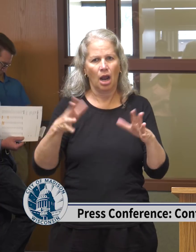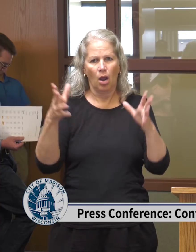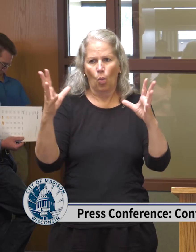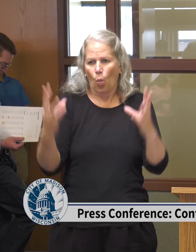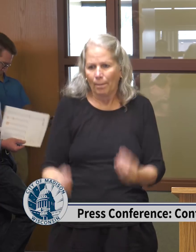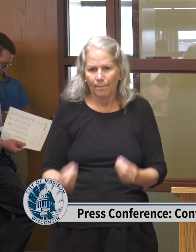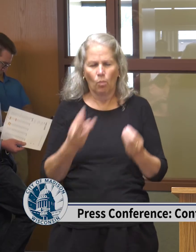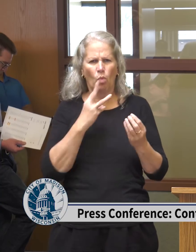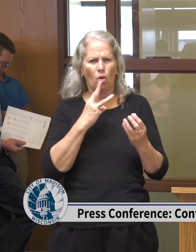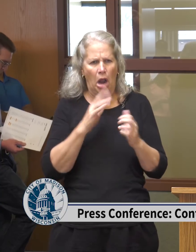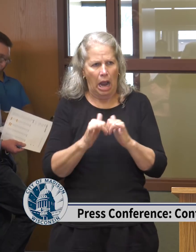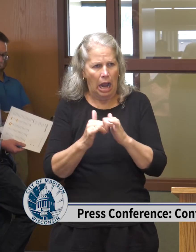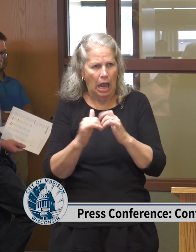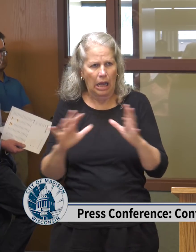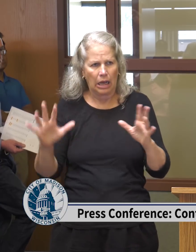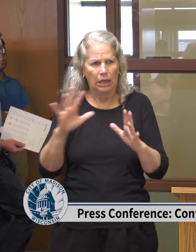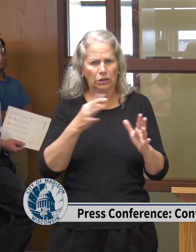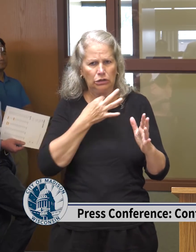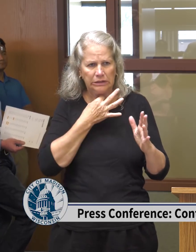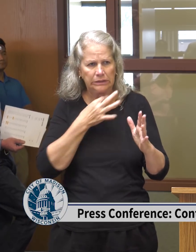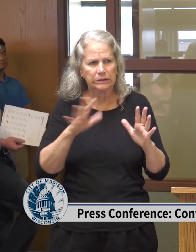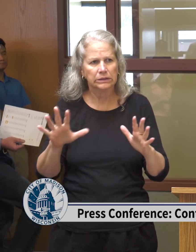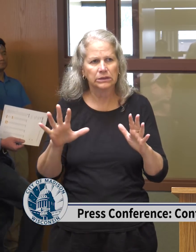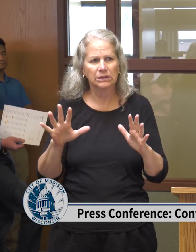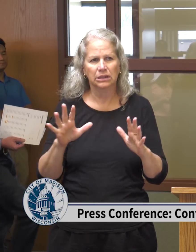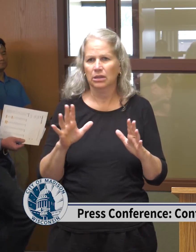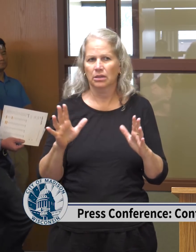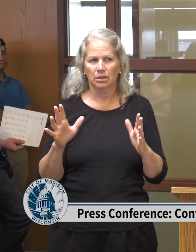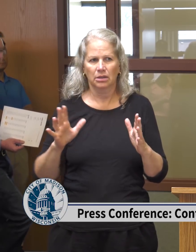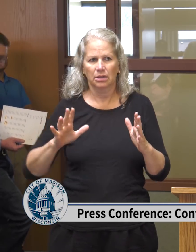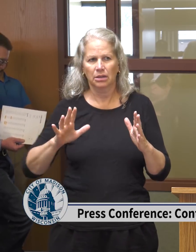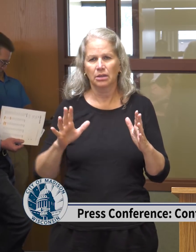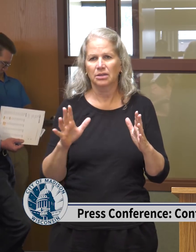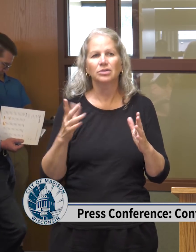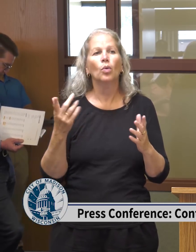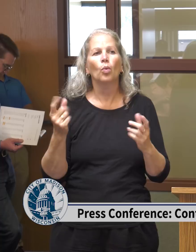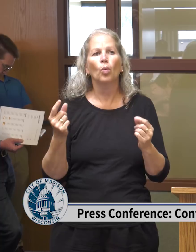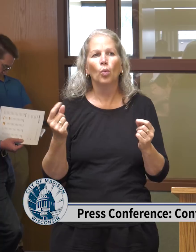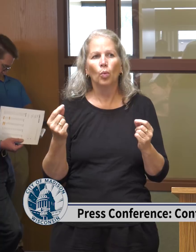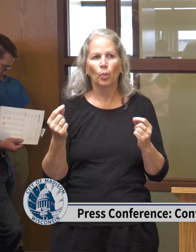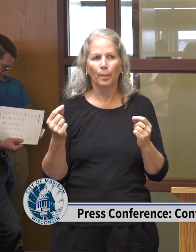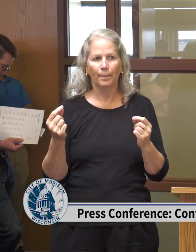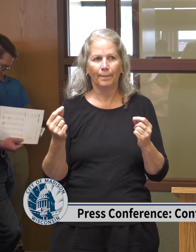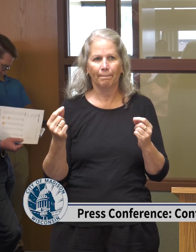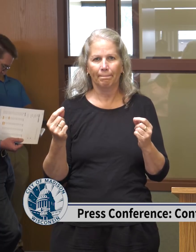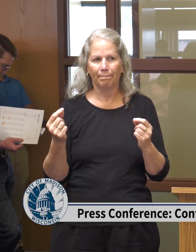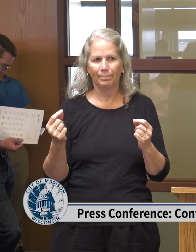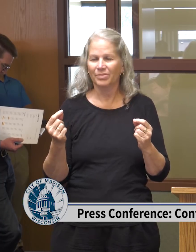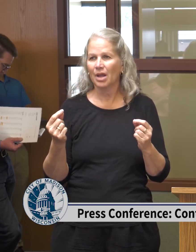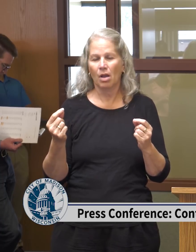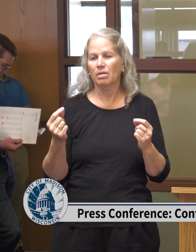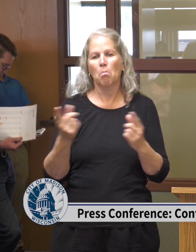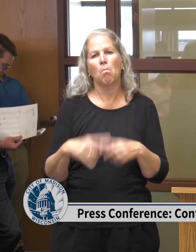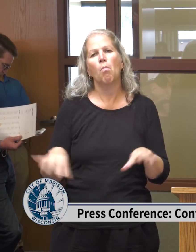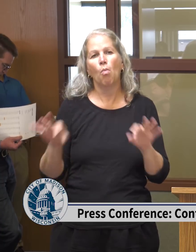days without rain, and obviously sunshine during that period would